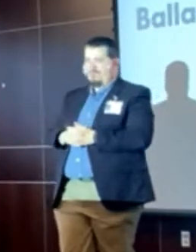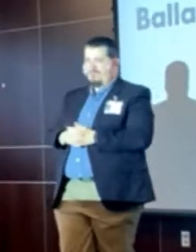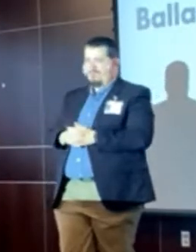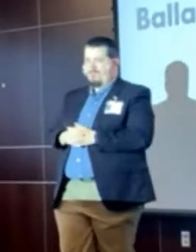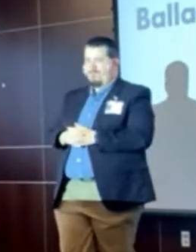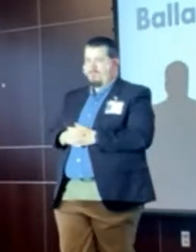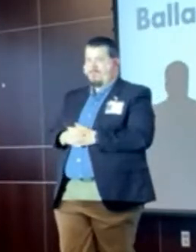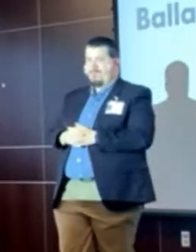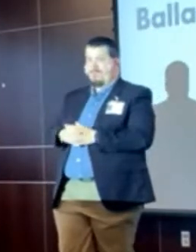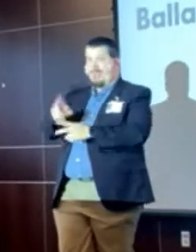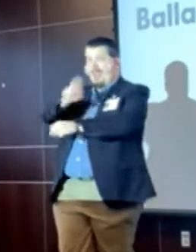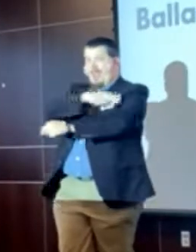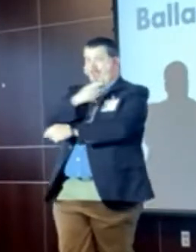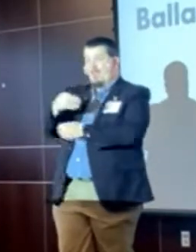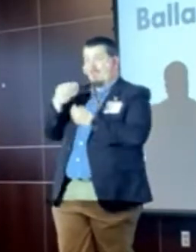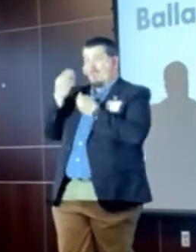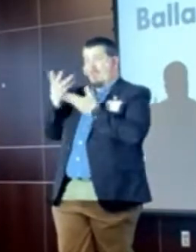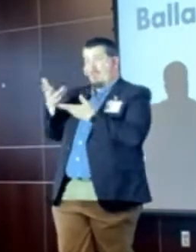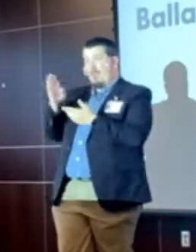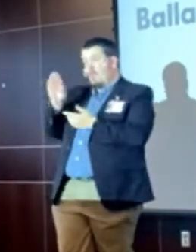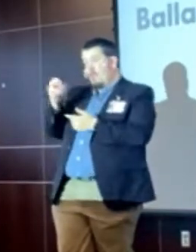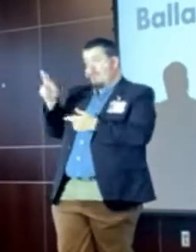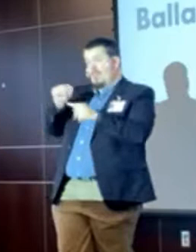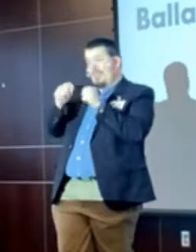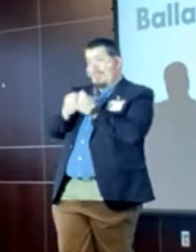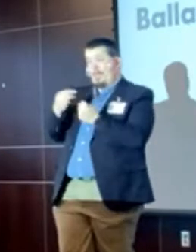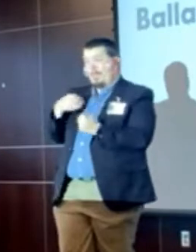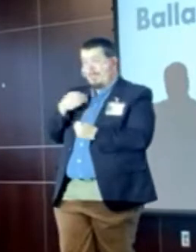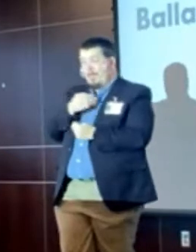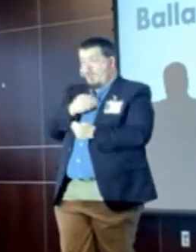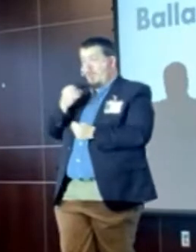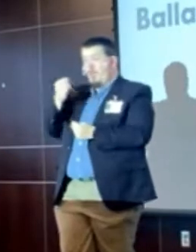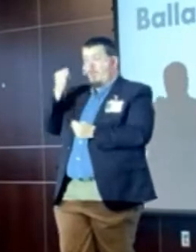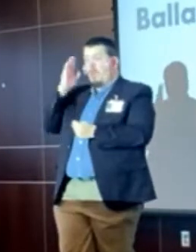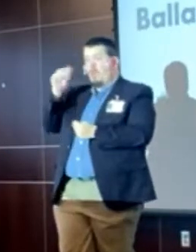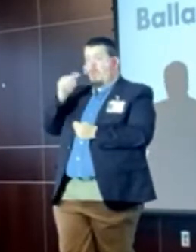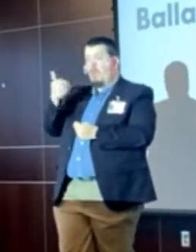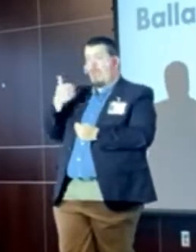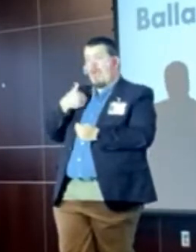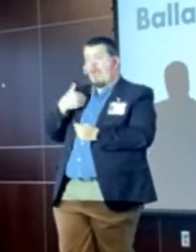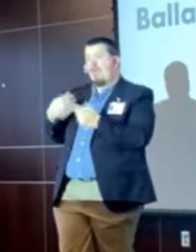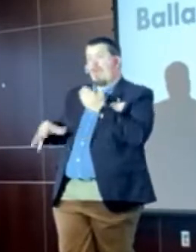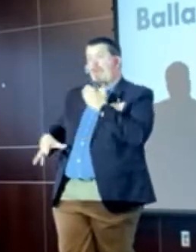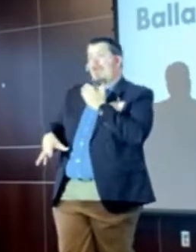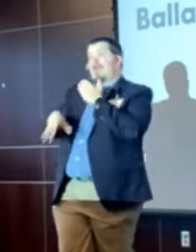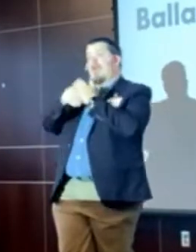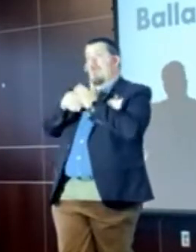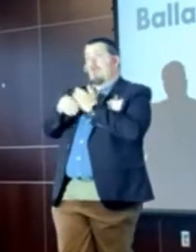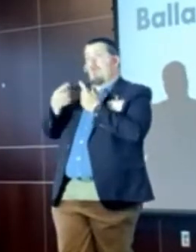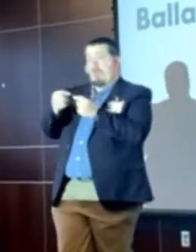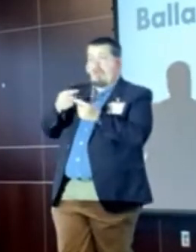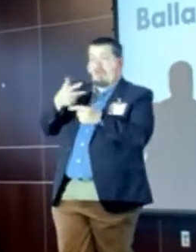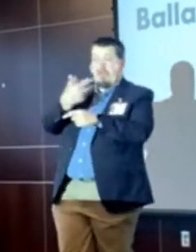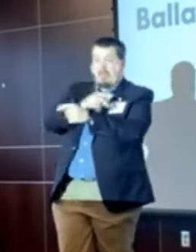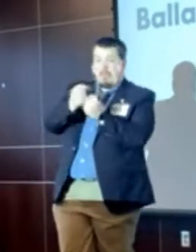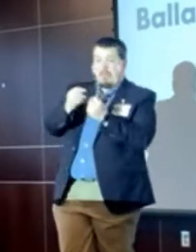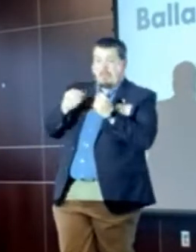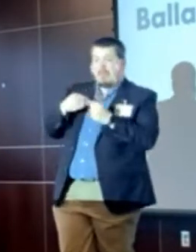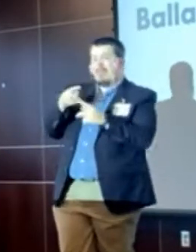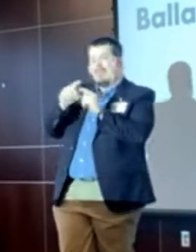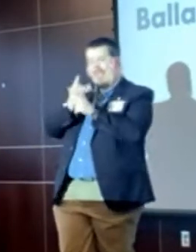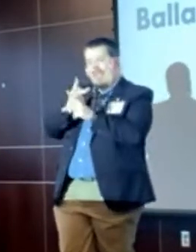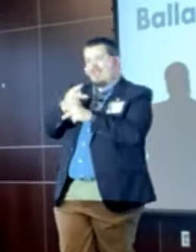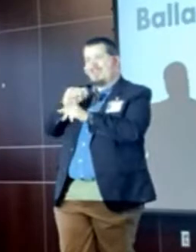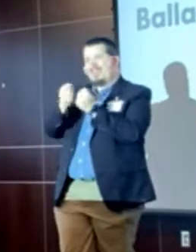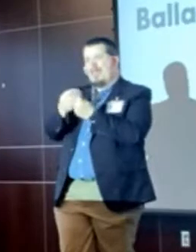In our hospitals, we're providing those booster doses to our team members, so you're not going to have extra wait as we try to get our team members through. We're taking care of our team